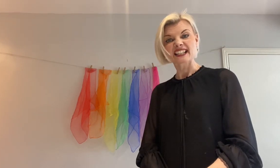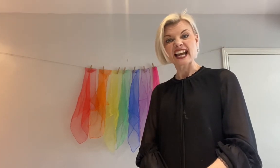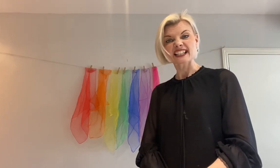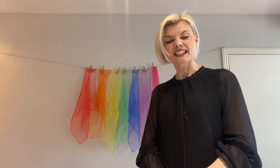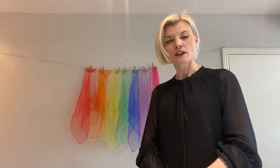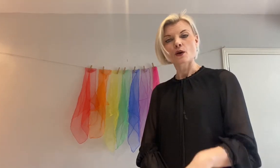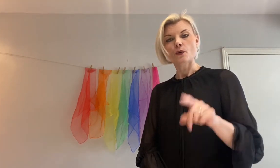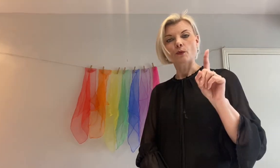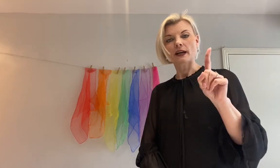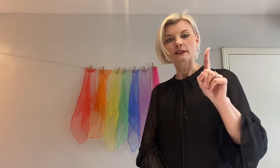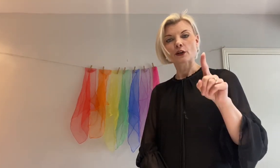Yes.